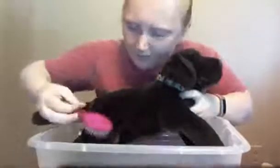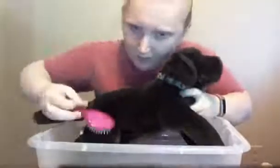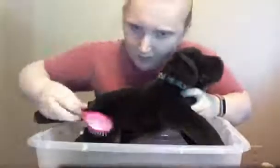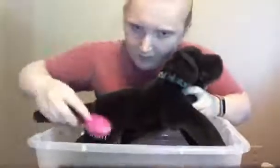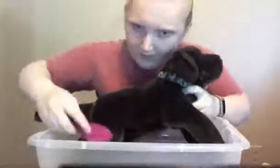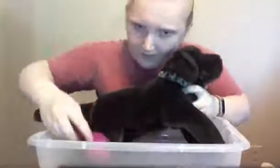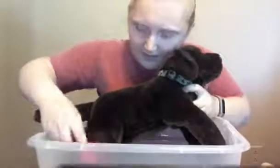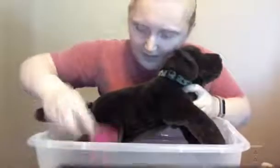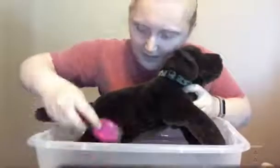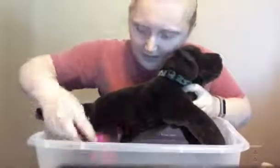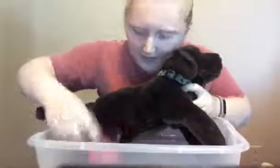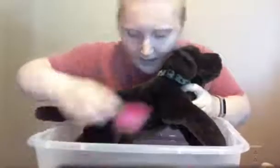Brush his leg.